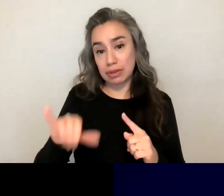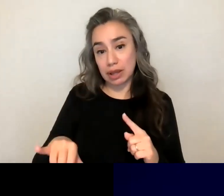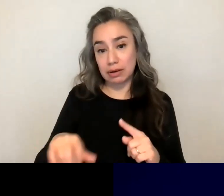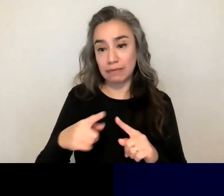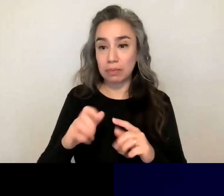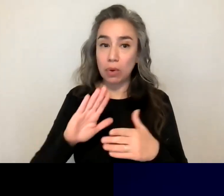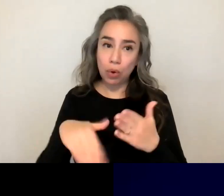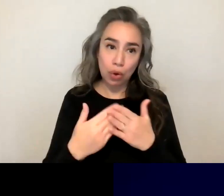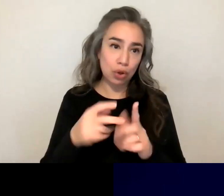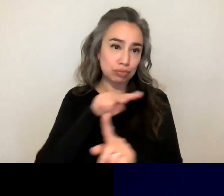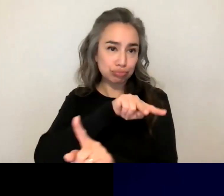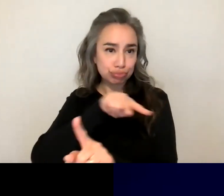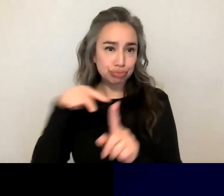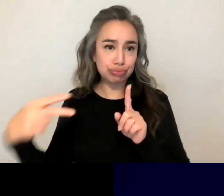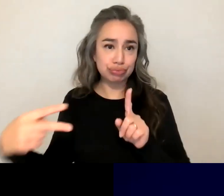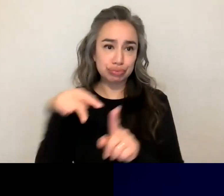all perspectives.